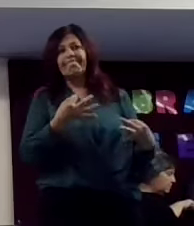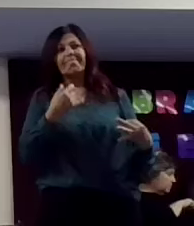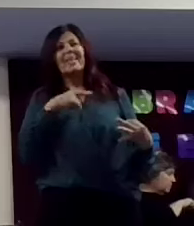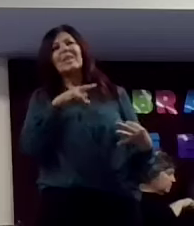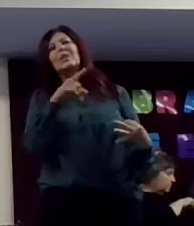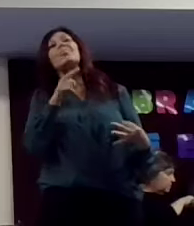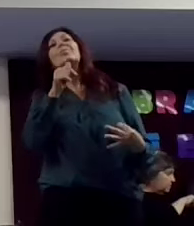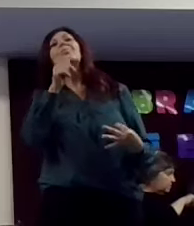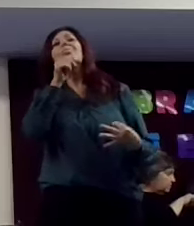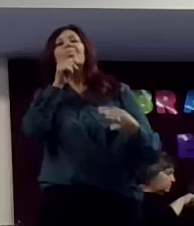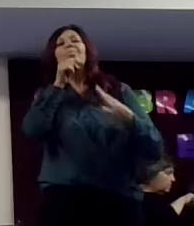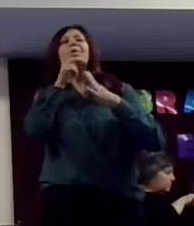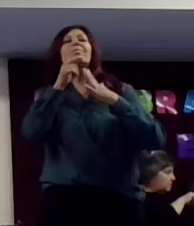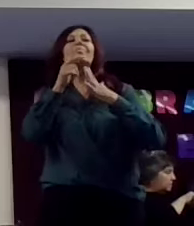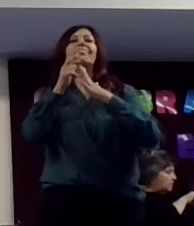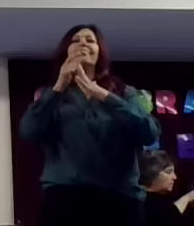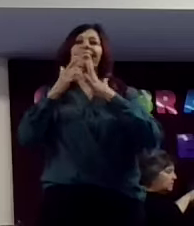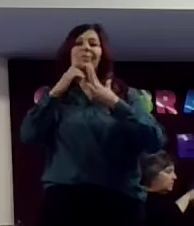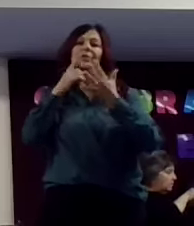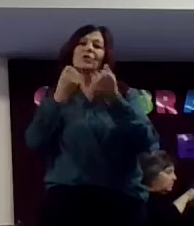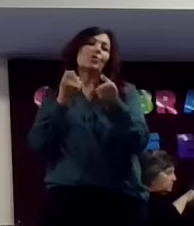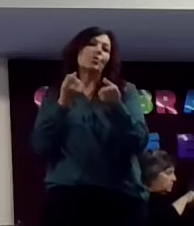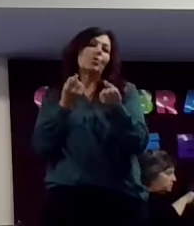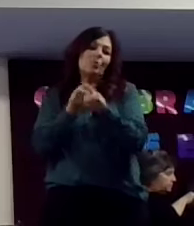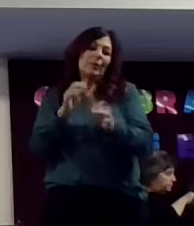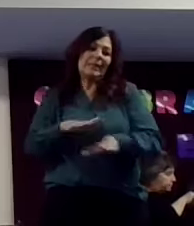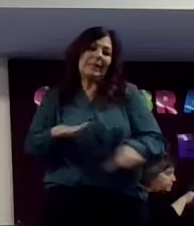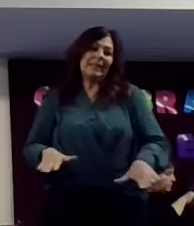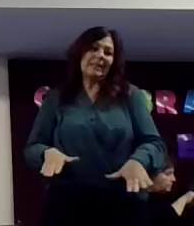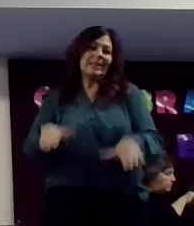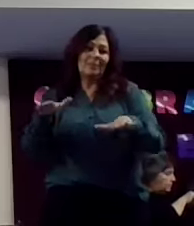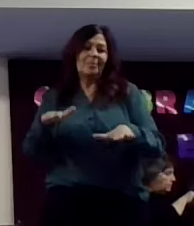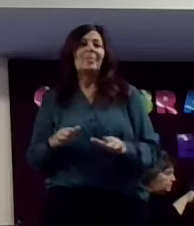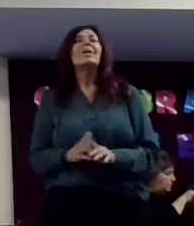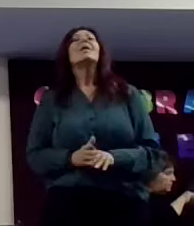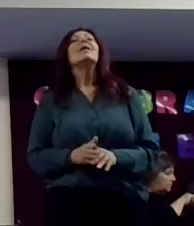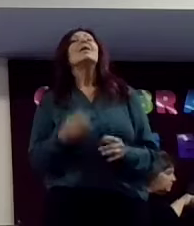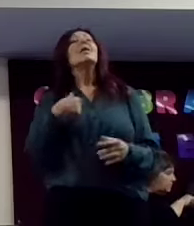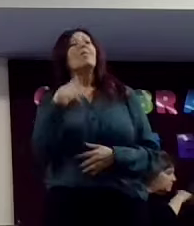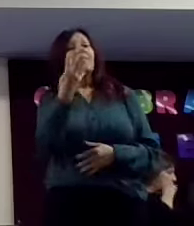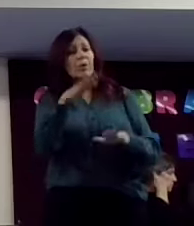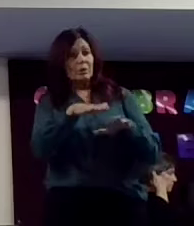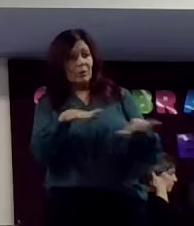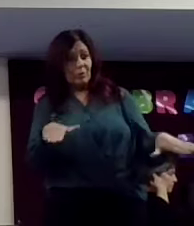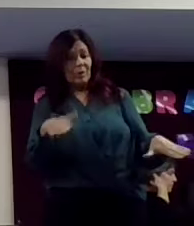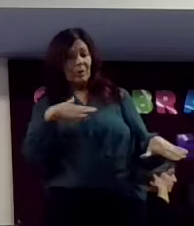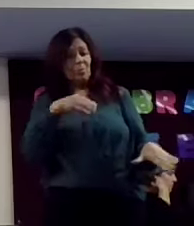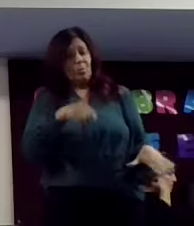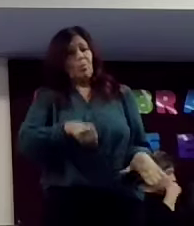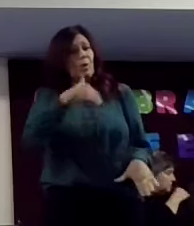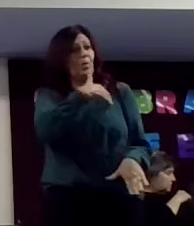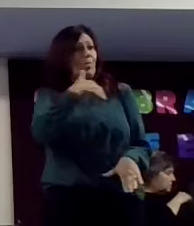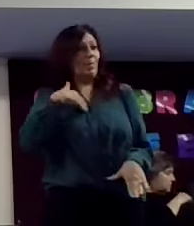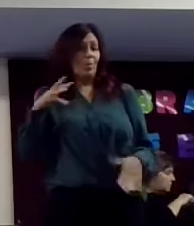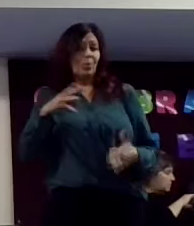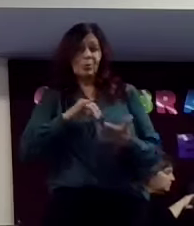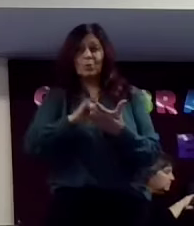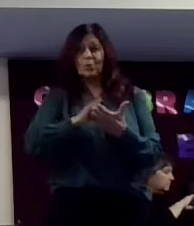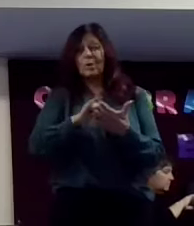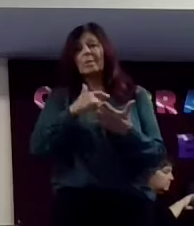the private sector and support the kids that we were raising. So we have 4 kids. I'm a proud member of Western New